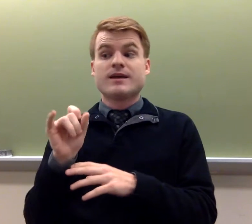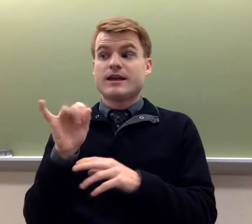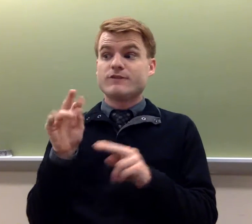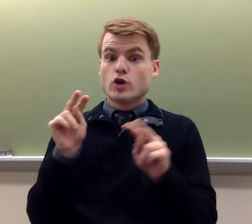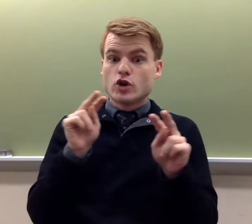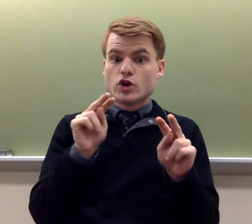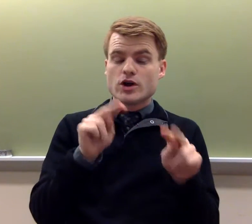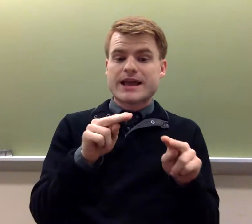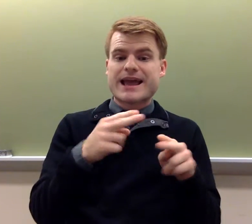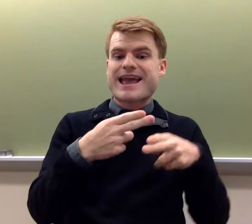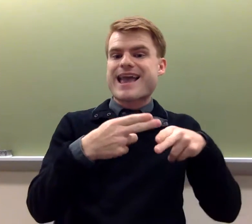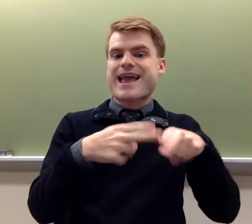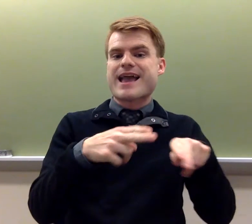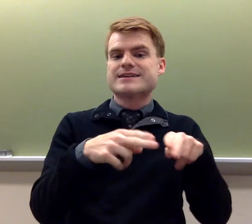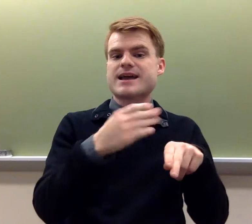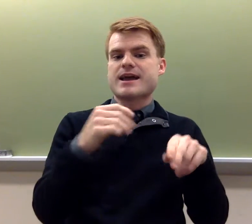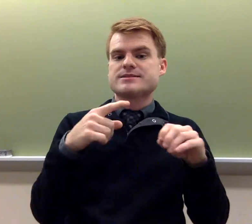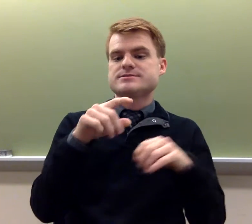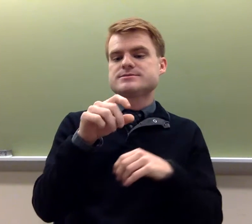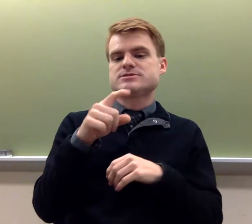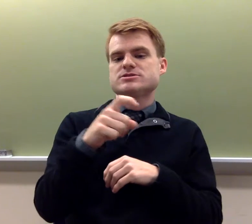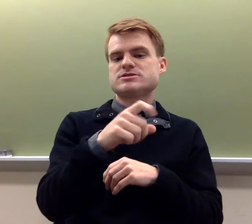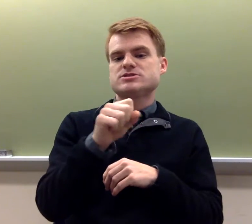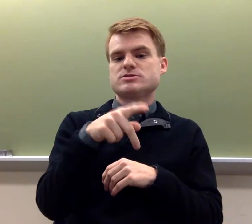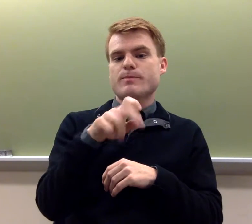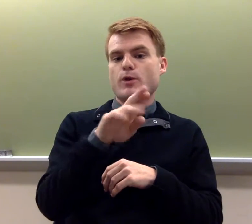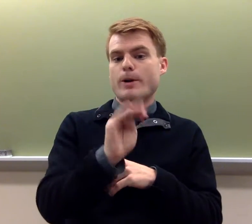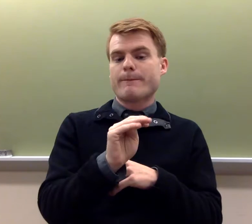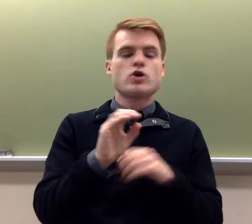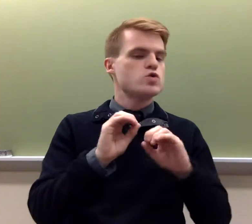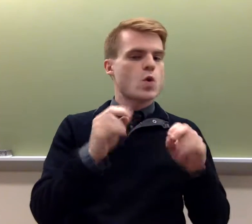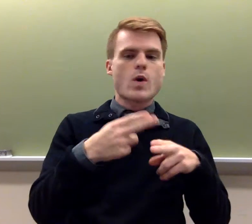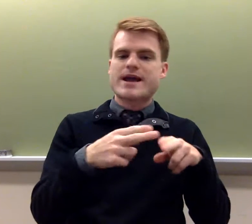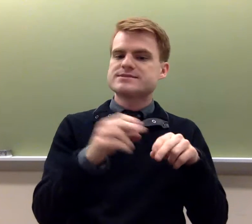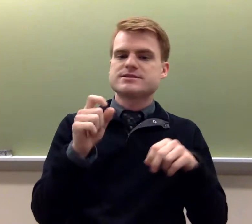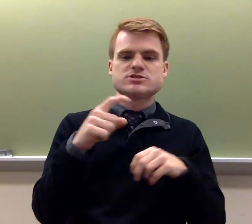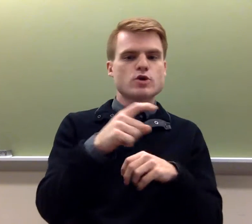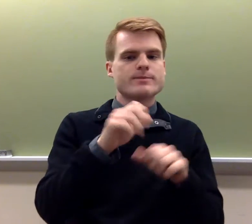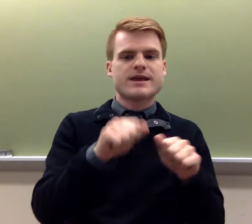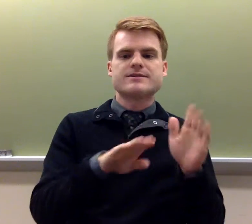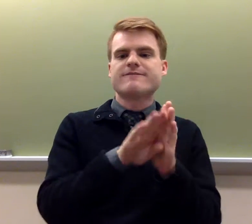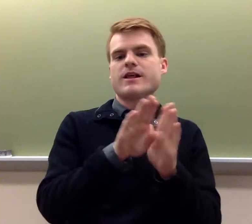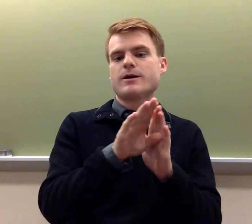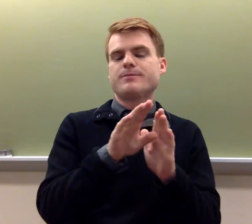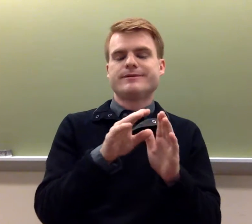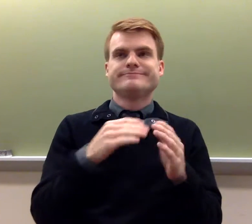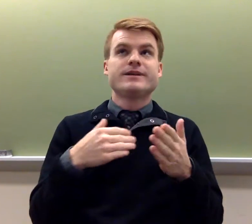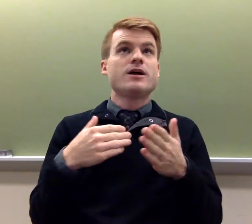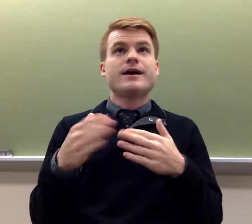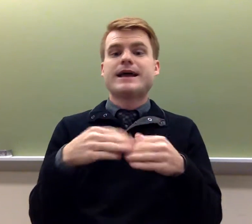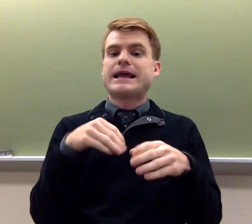sperm, there's no egg or sperm that will develop, whether it's in a peach or whether it's in